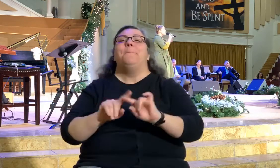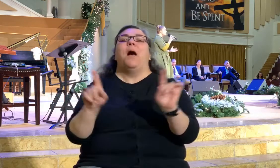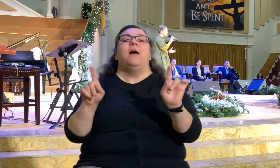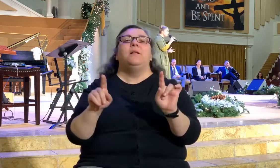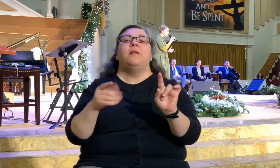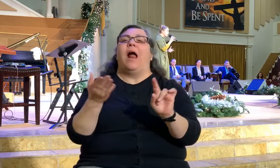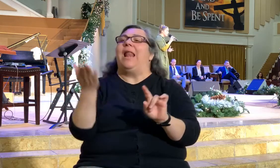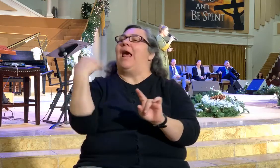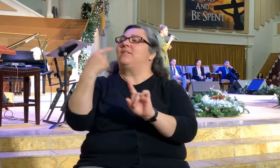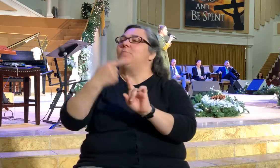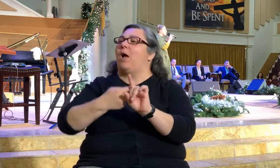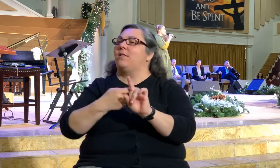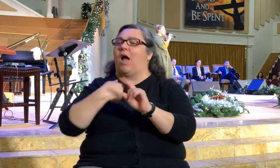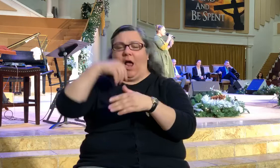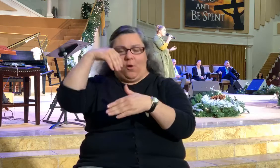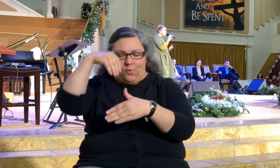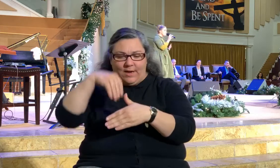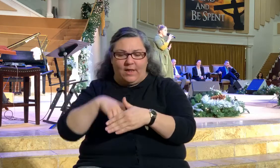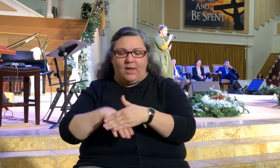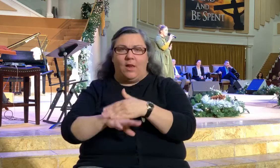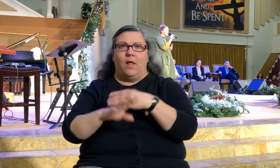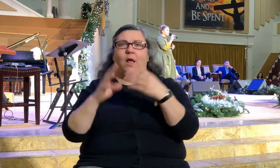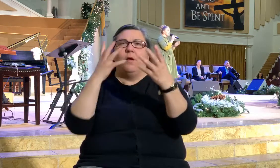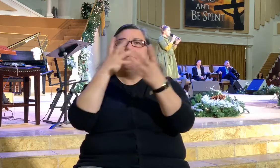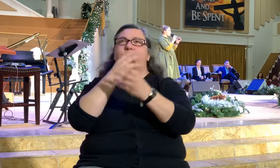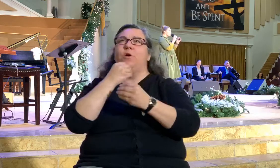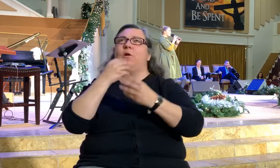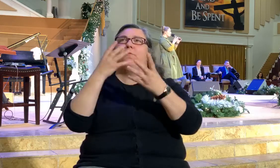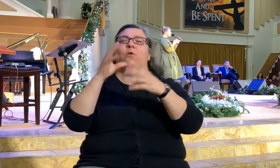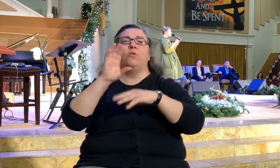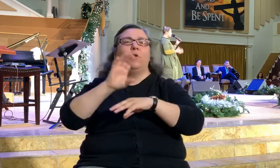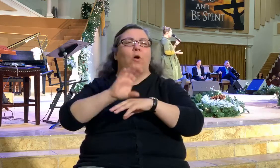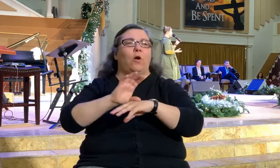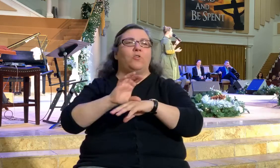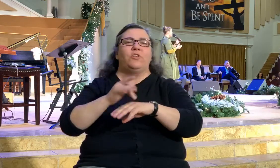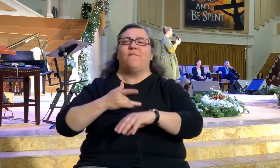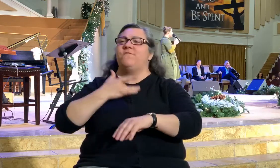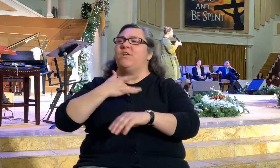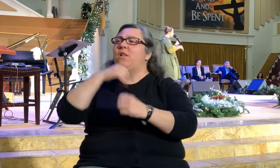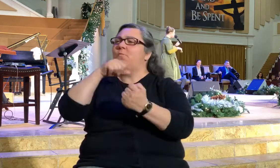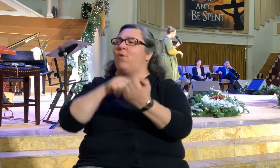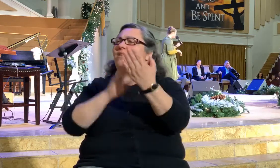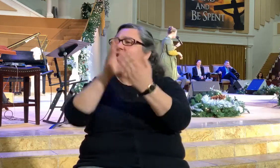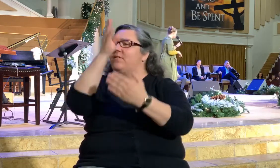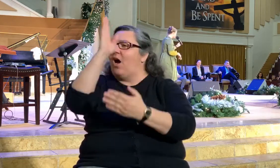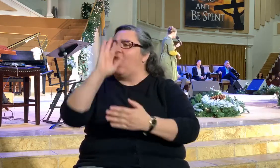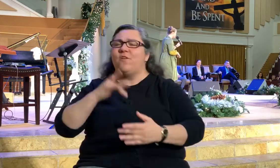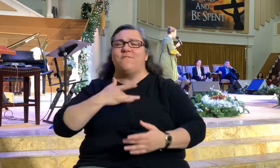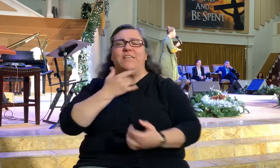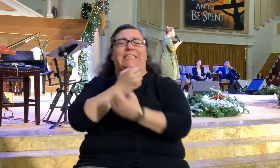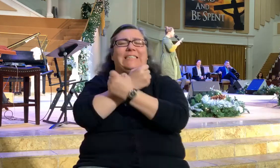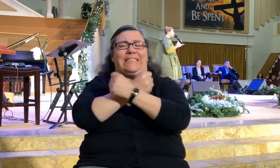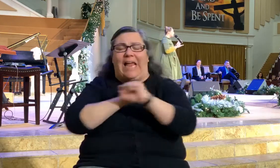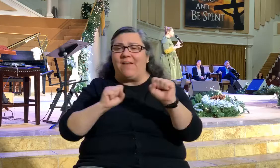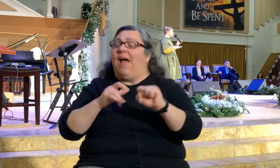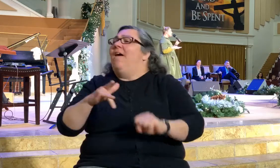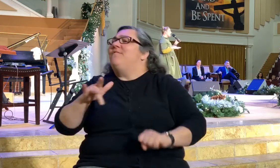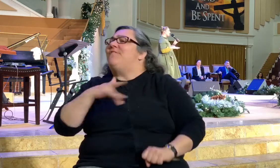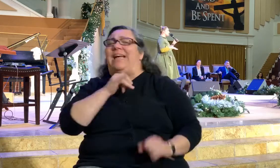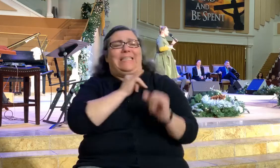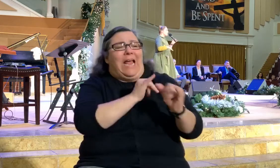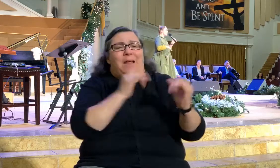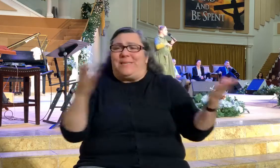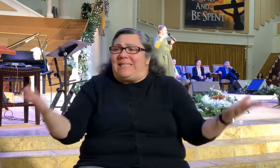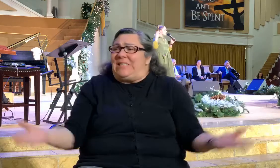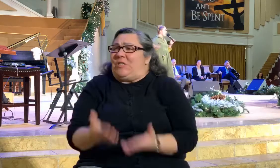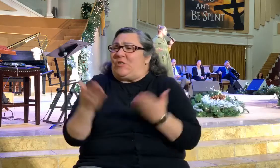a beautiful building where the presence of God was and where you felt safe and where it felt like we were here, regardless of the